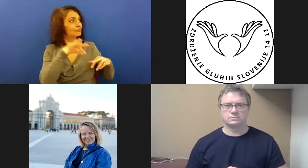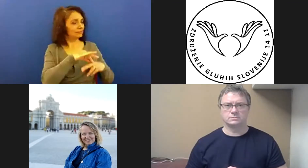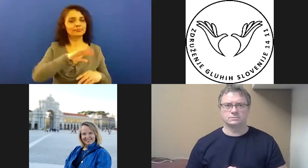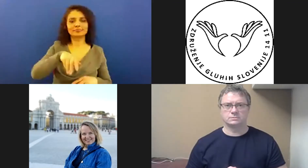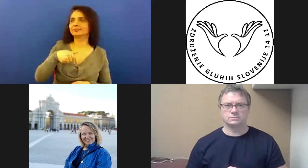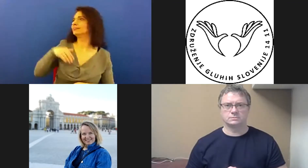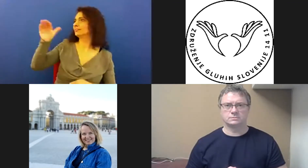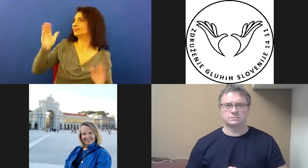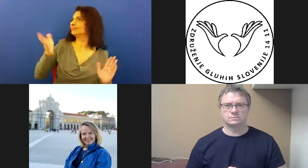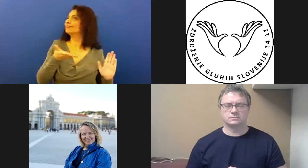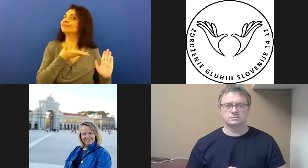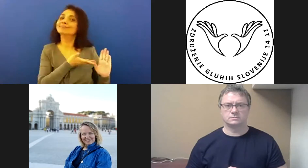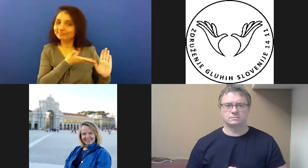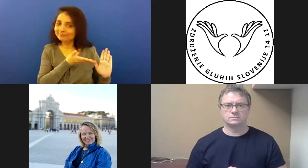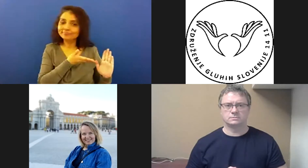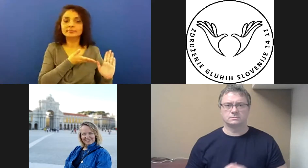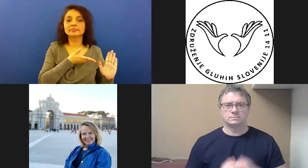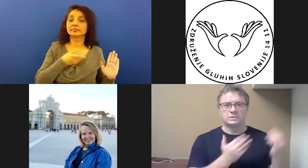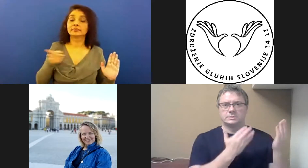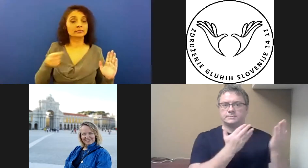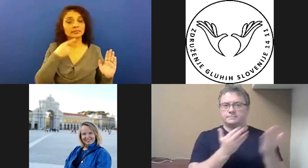my body, my life.